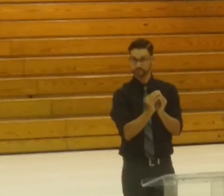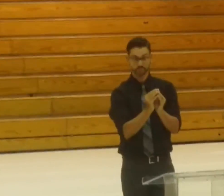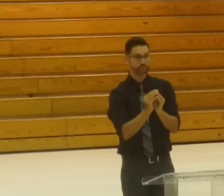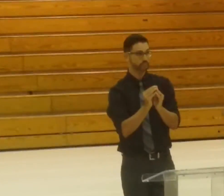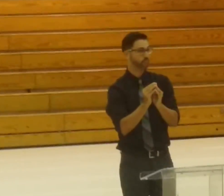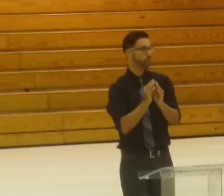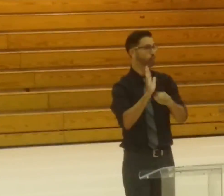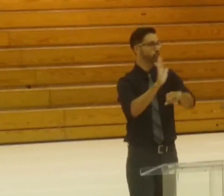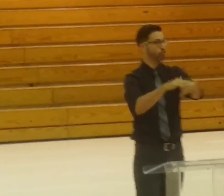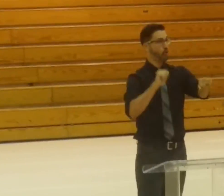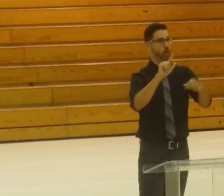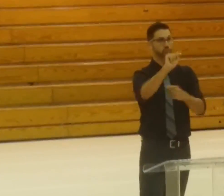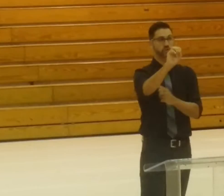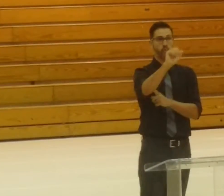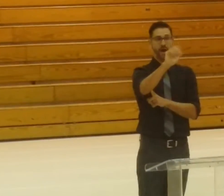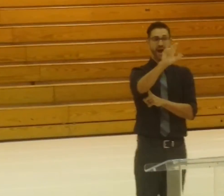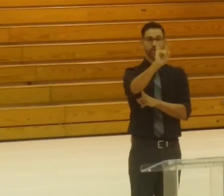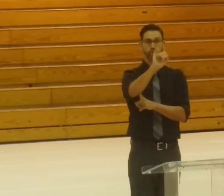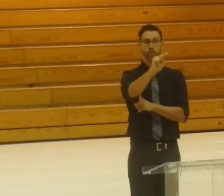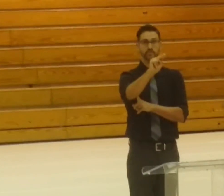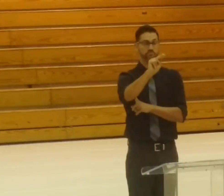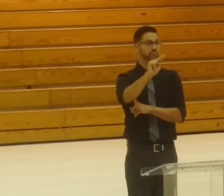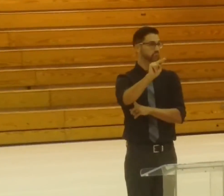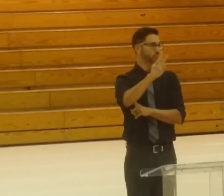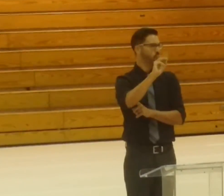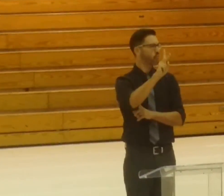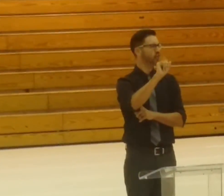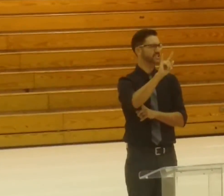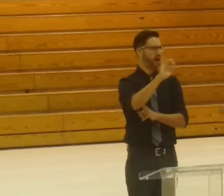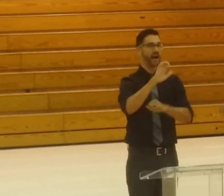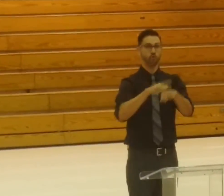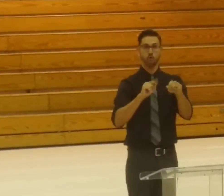Welcome to this gathering, this call to action.